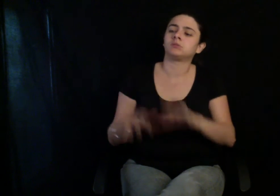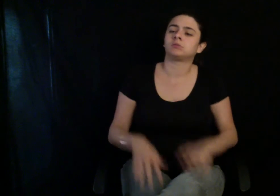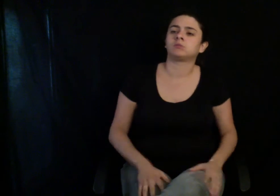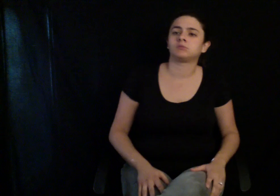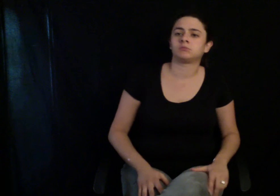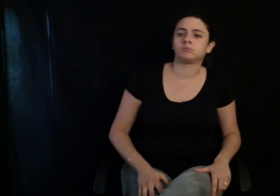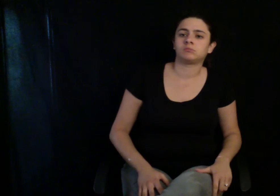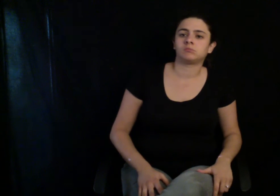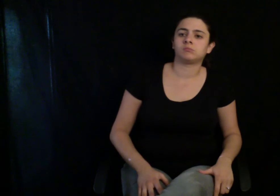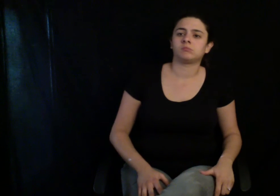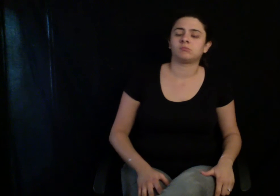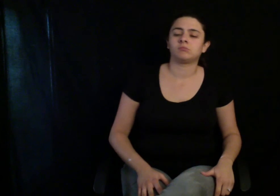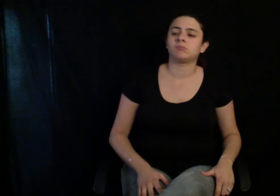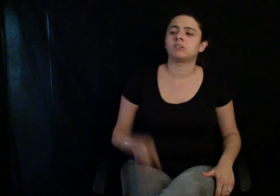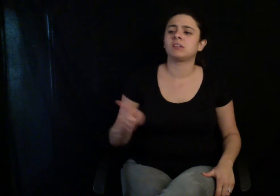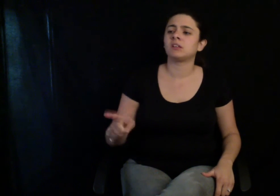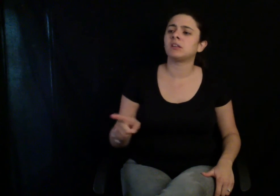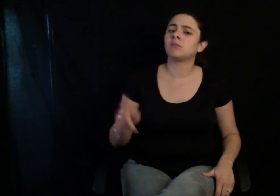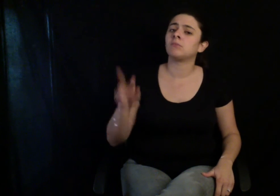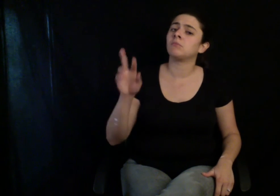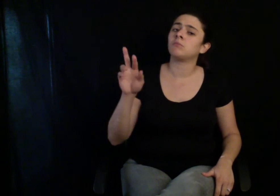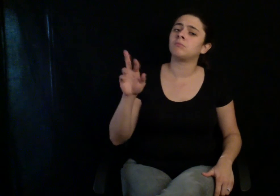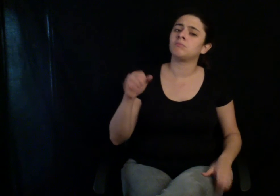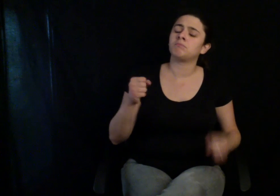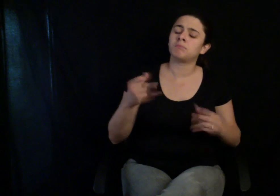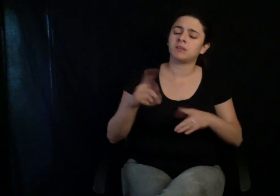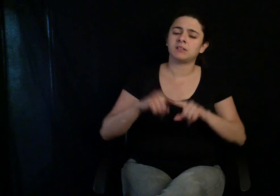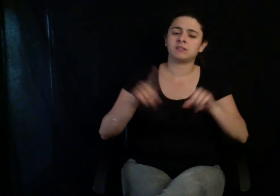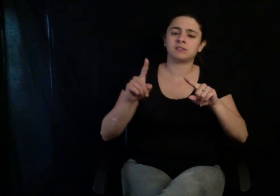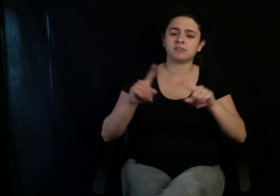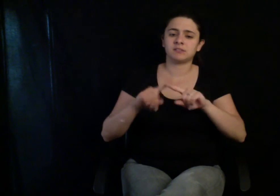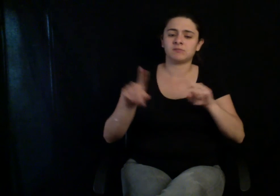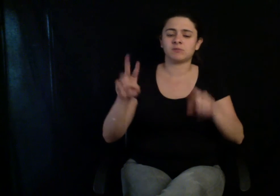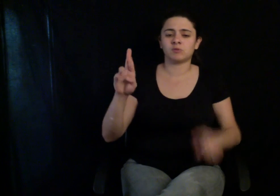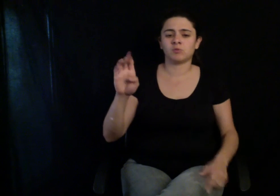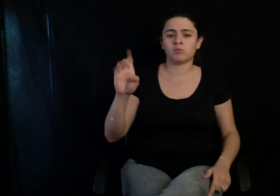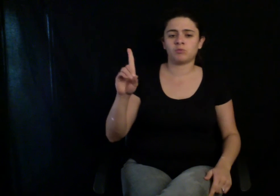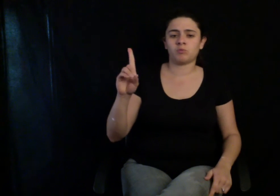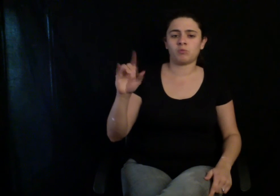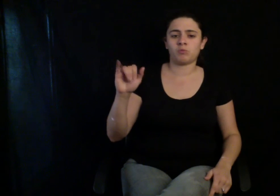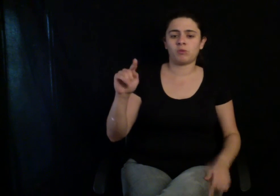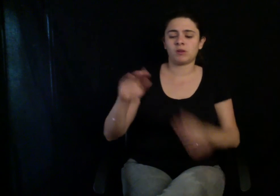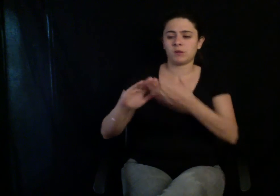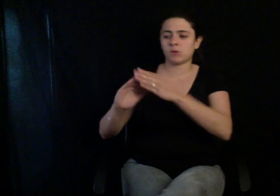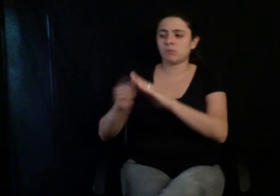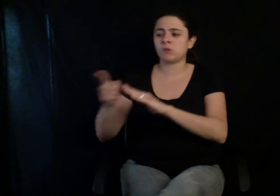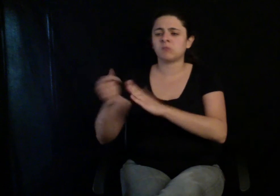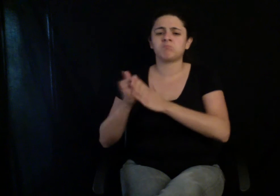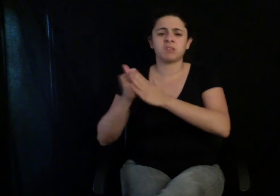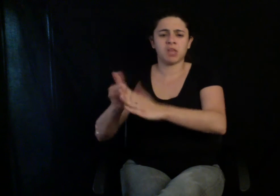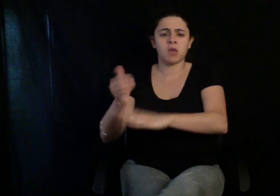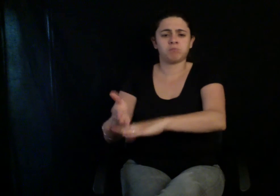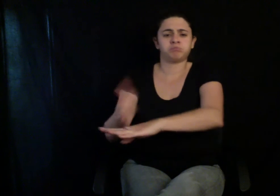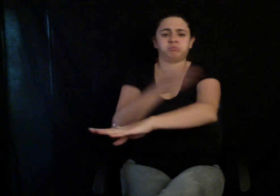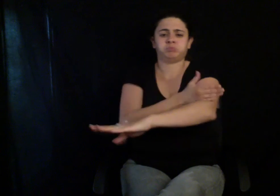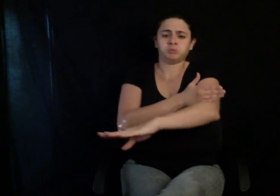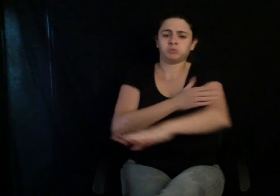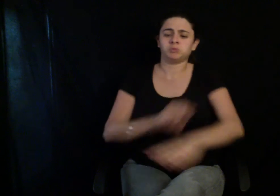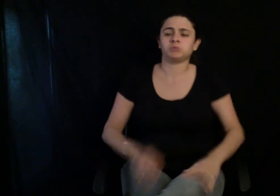dozen subreddits. Like he would go in and he would just make them so much better. He would grow them into what they are today. Like I don't think any of these subreddits would be